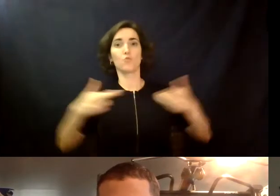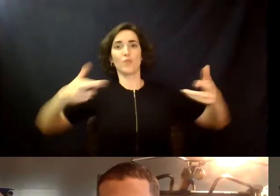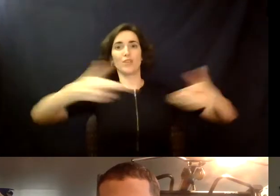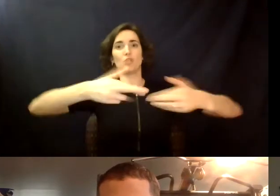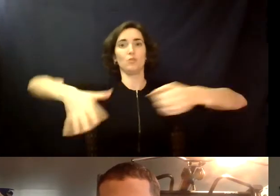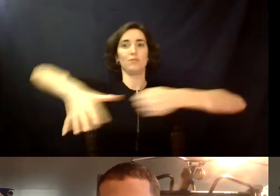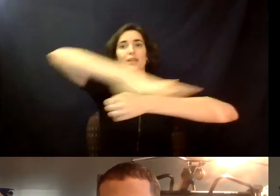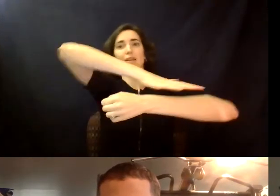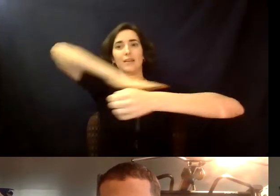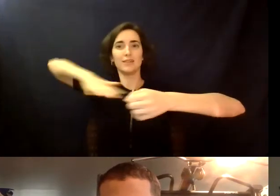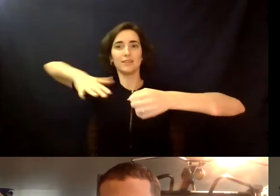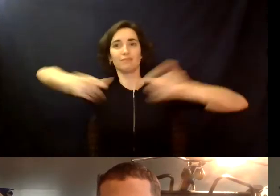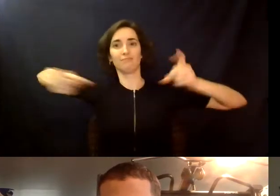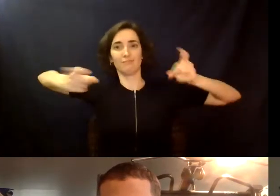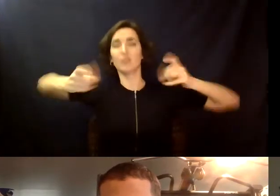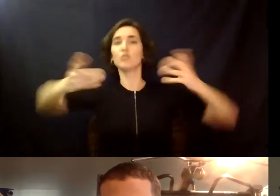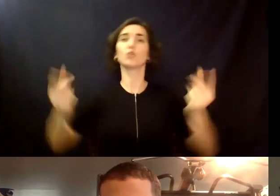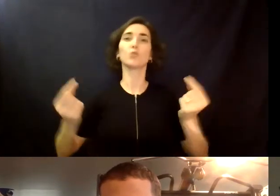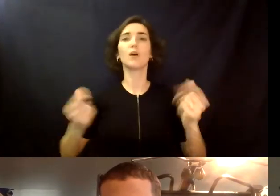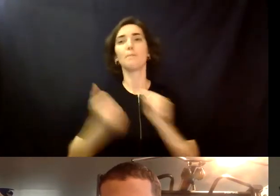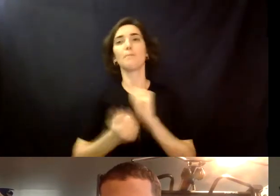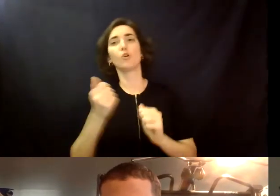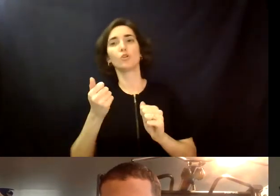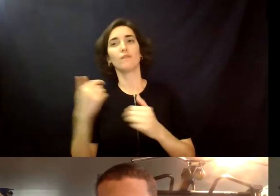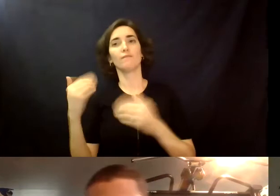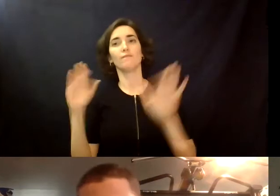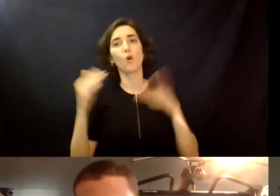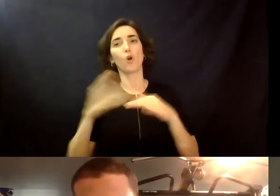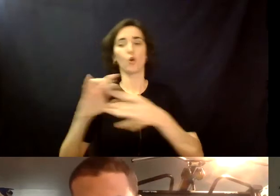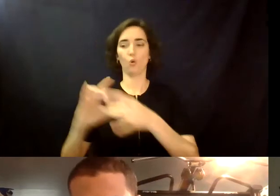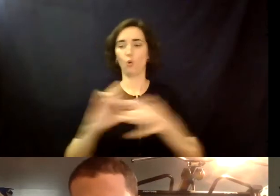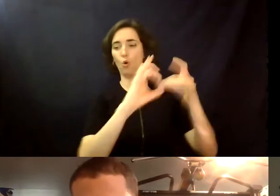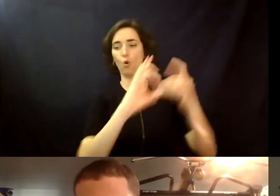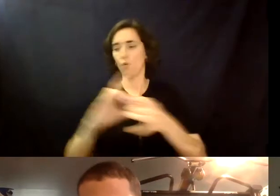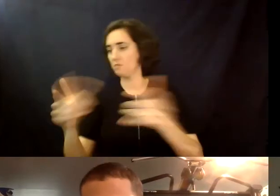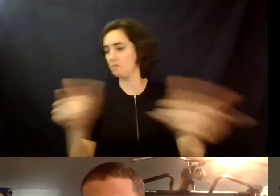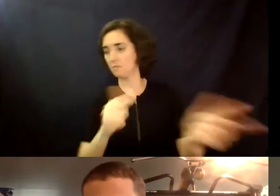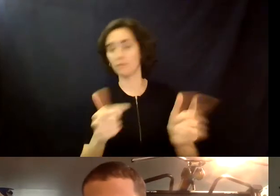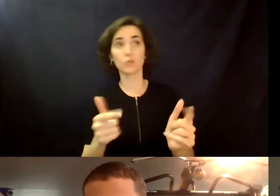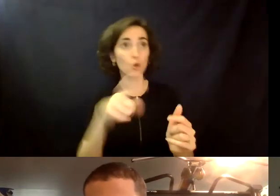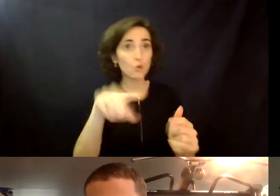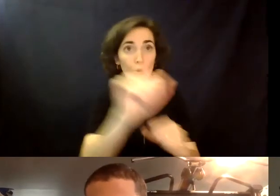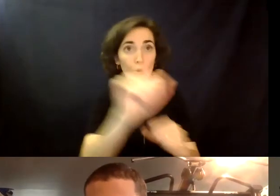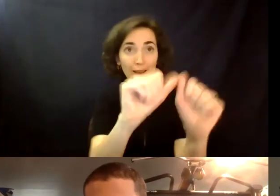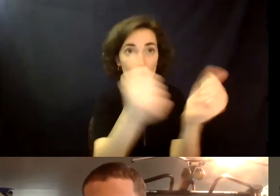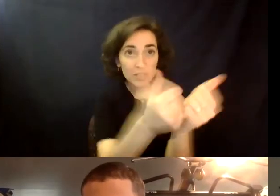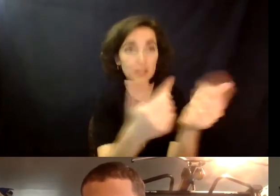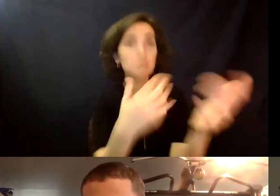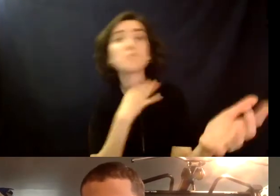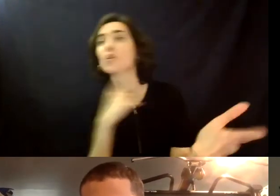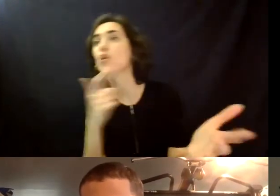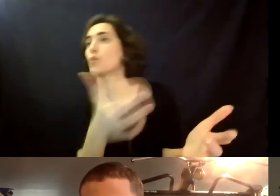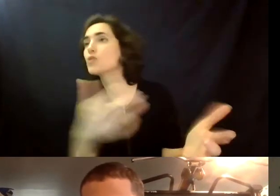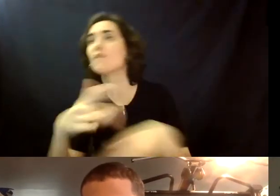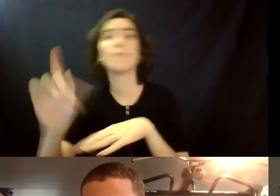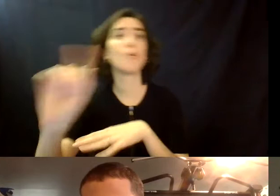focus mostly on coordination. So for any agency out there, if you're looking to find out what resources are available,